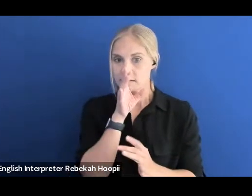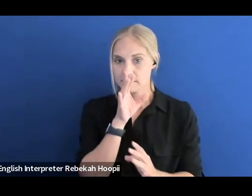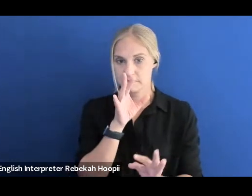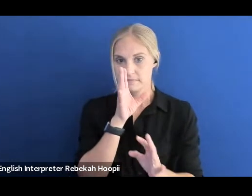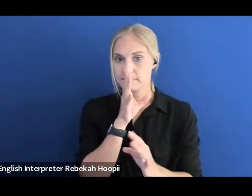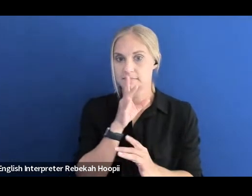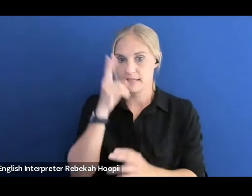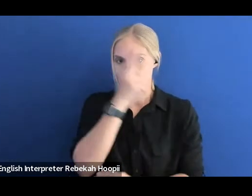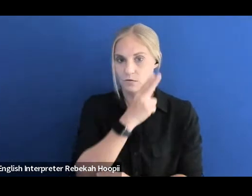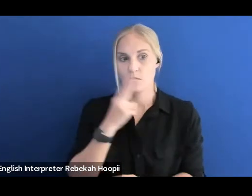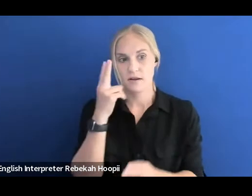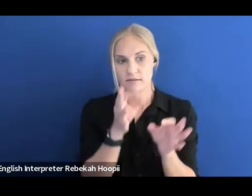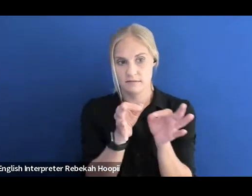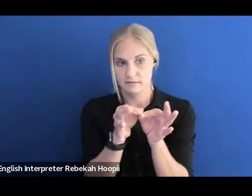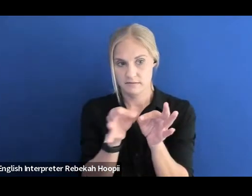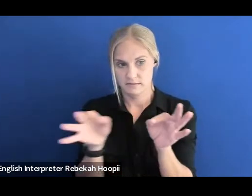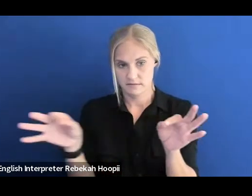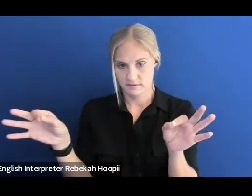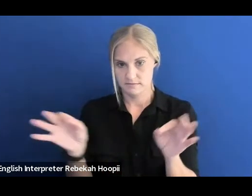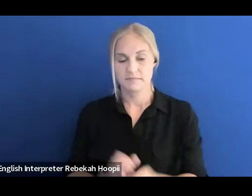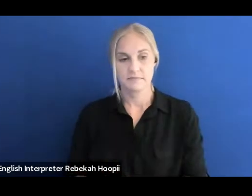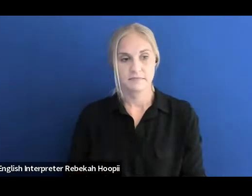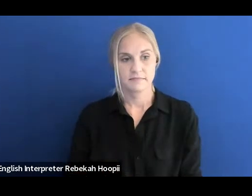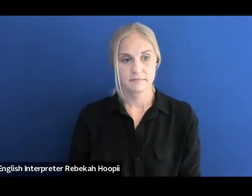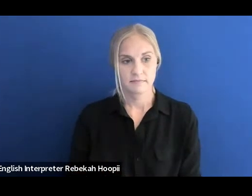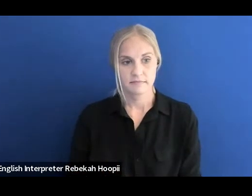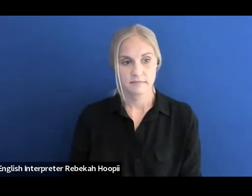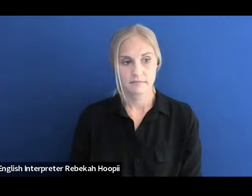kuone hanawe.